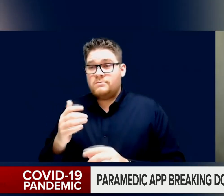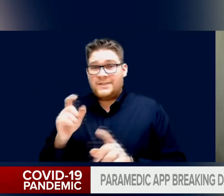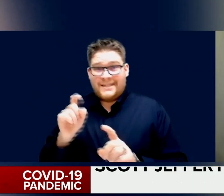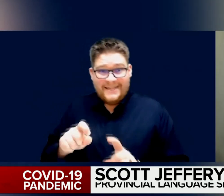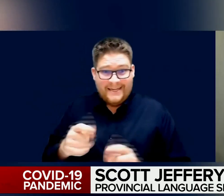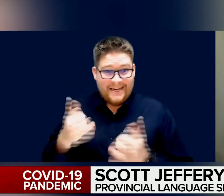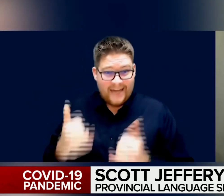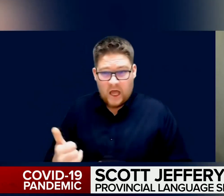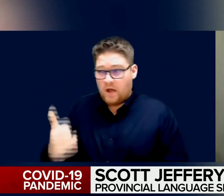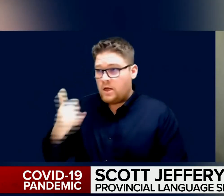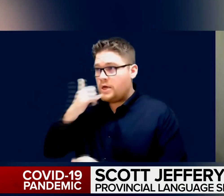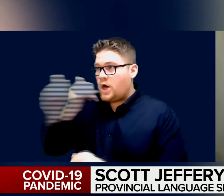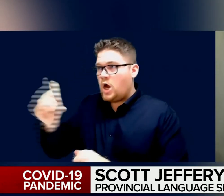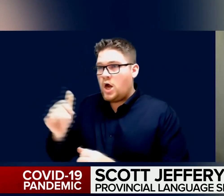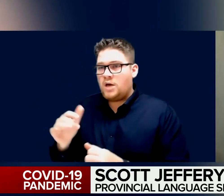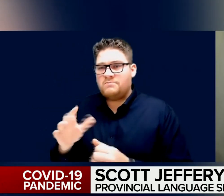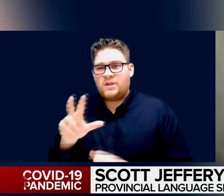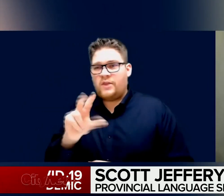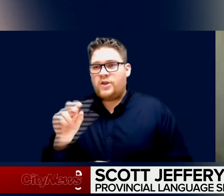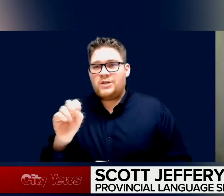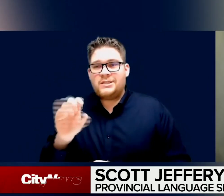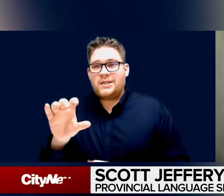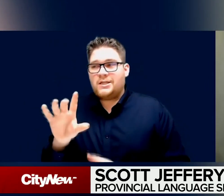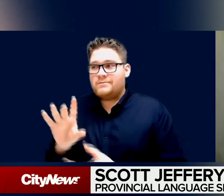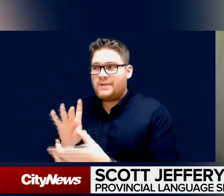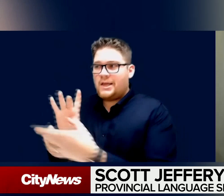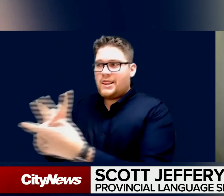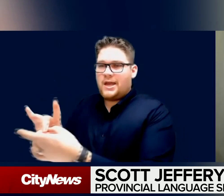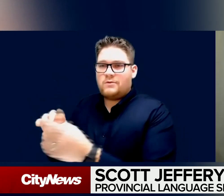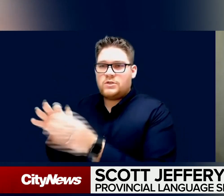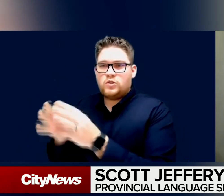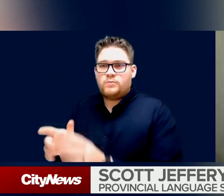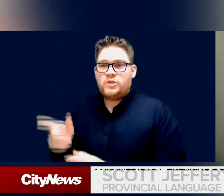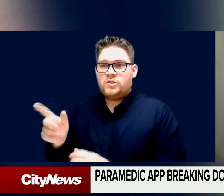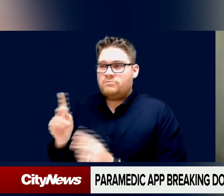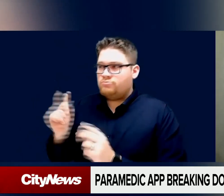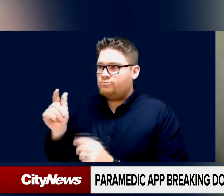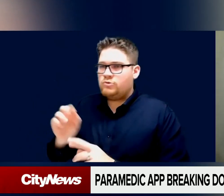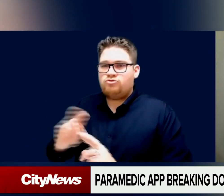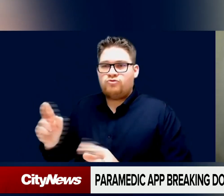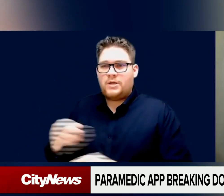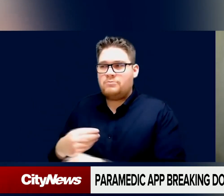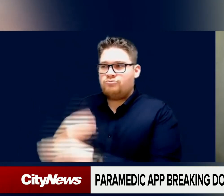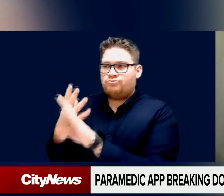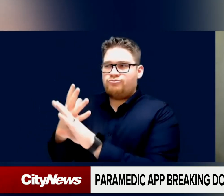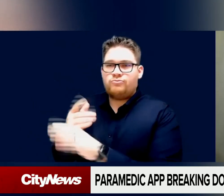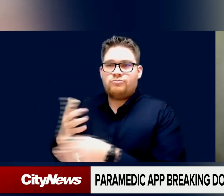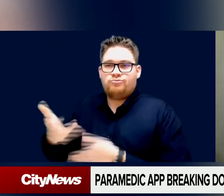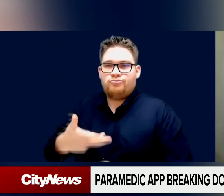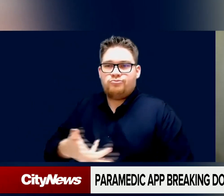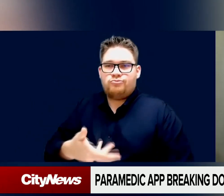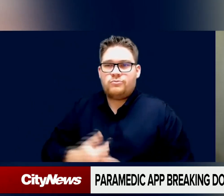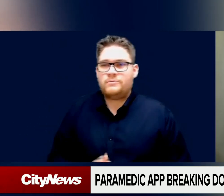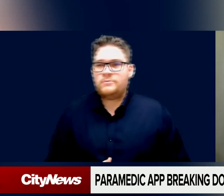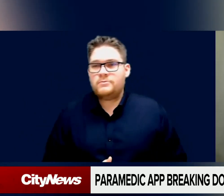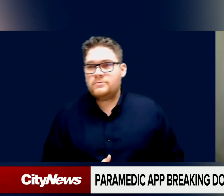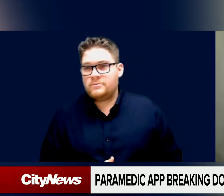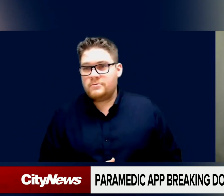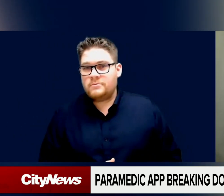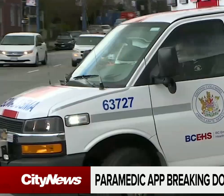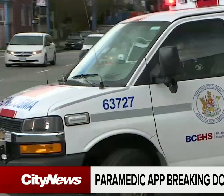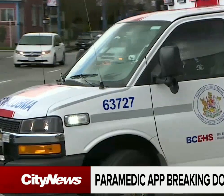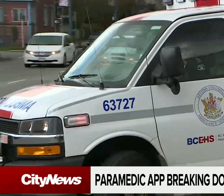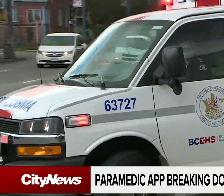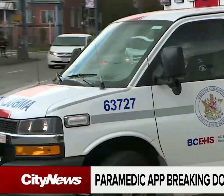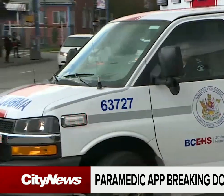demand. You don't need to schedule an appointment. If you need an interpreter, within 30 seconds, you will be able to be connected with an